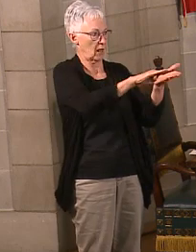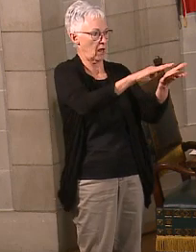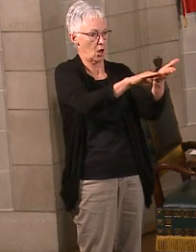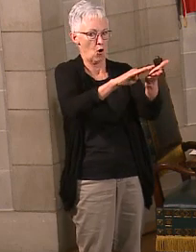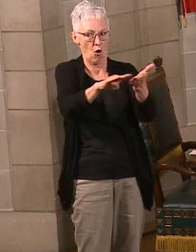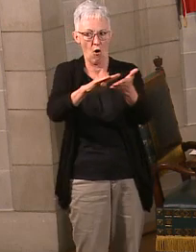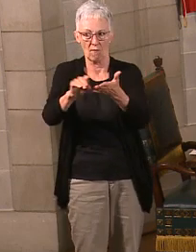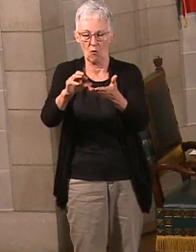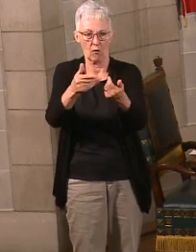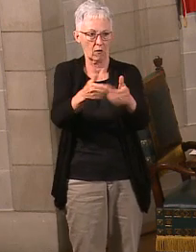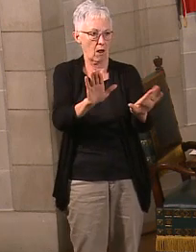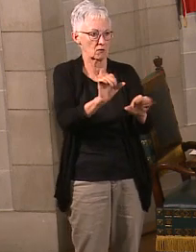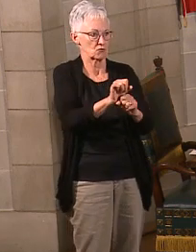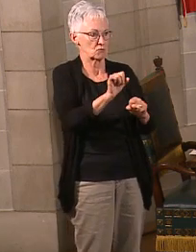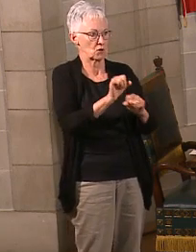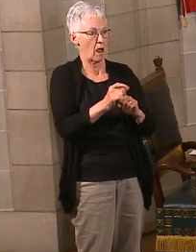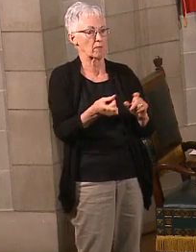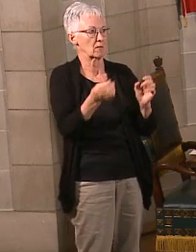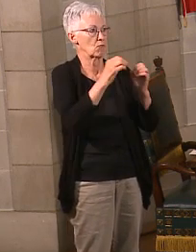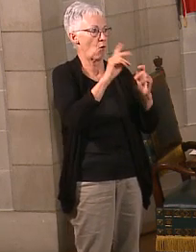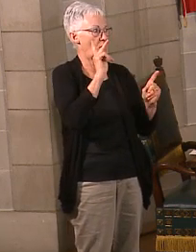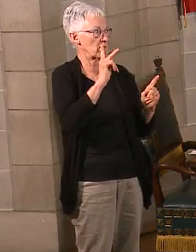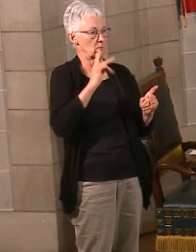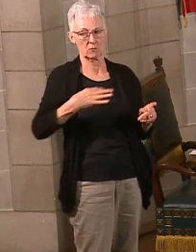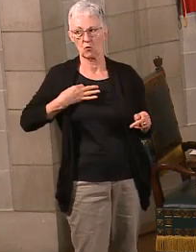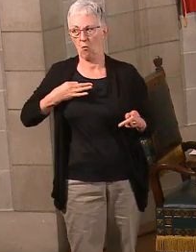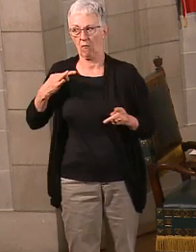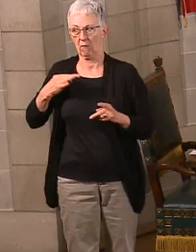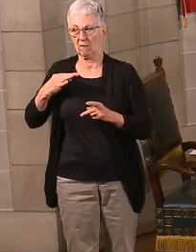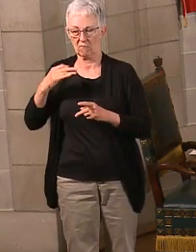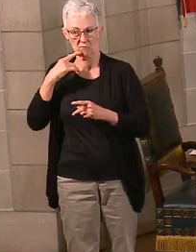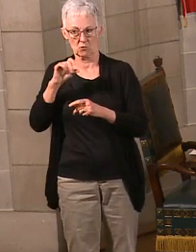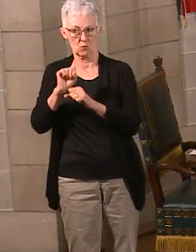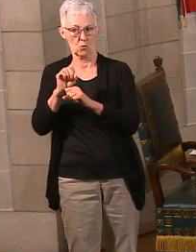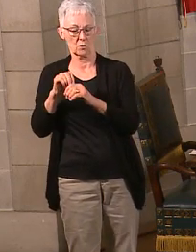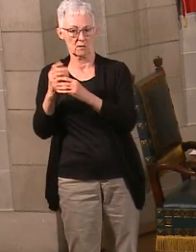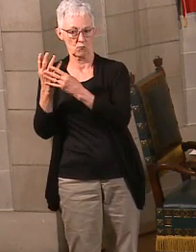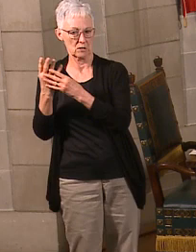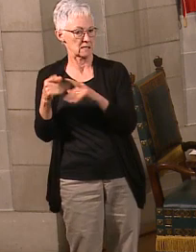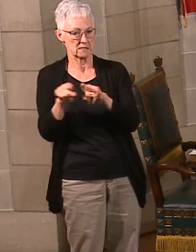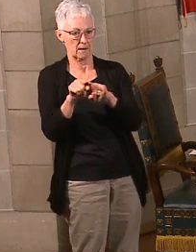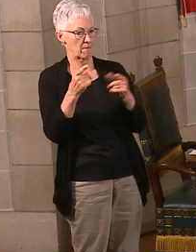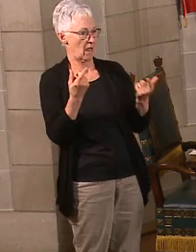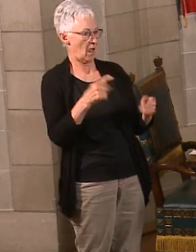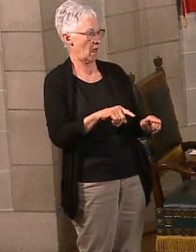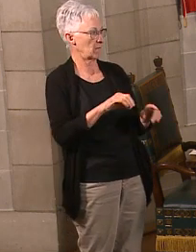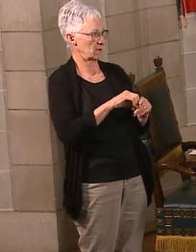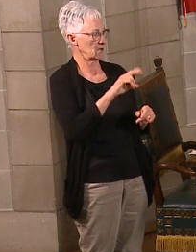increase. I ran through very similar experience in 2009, 2010.